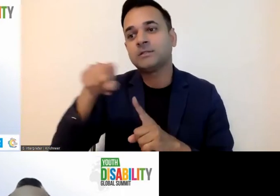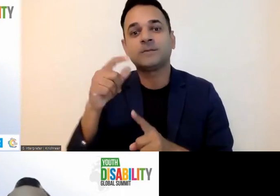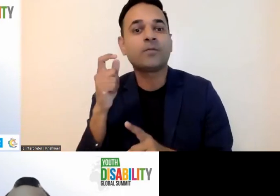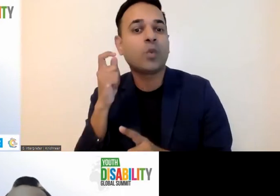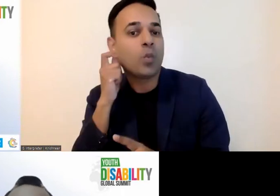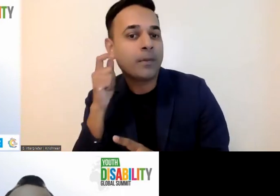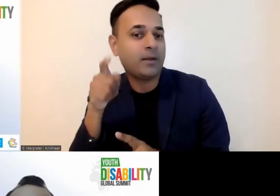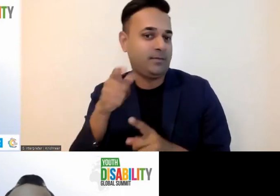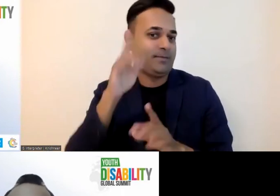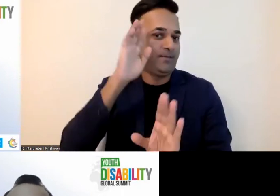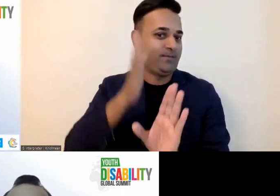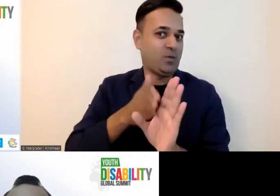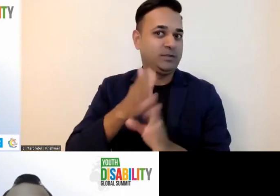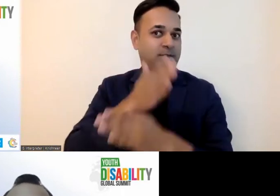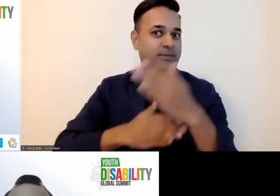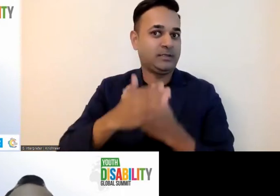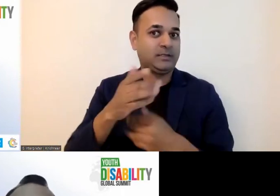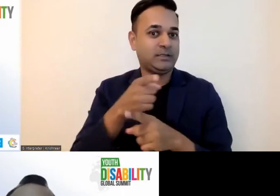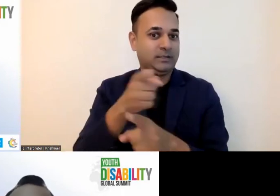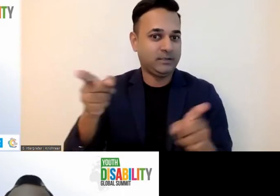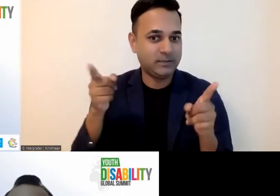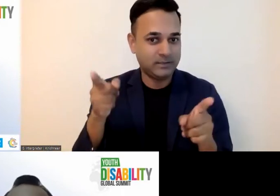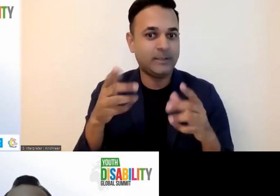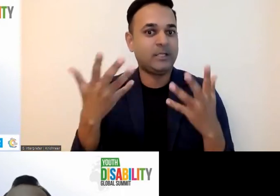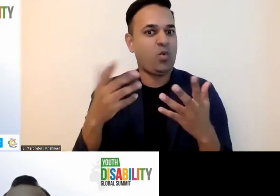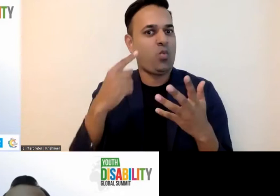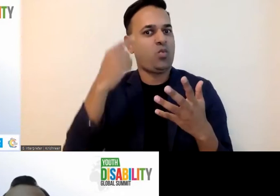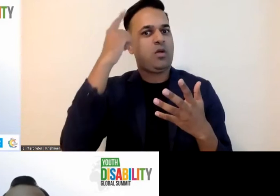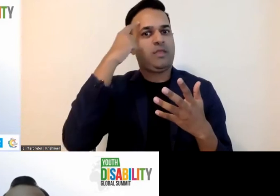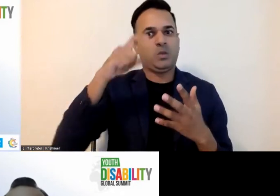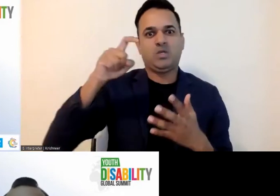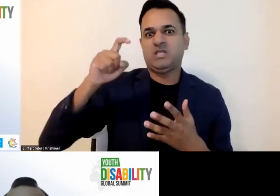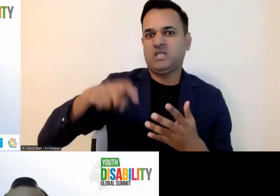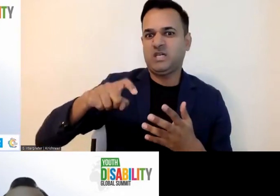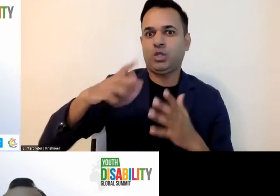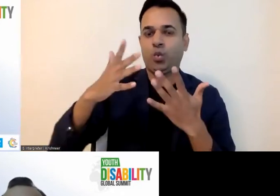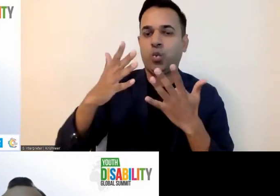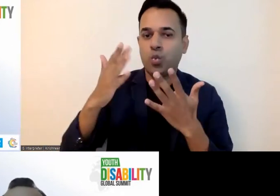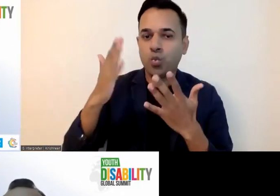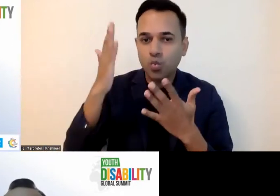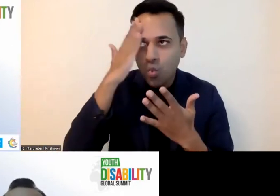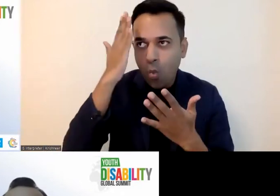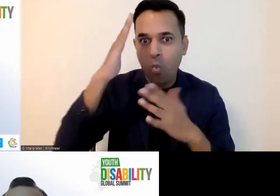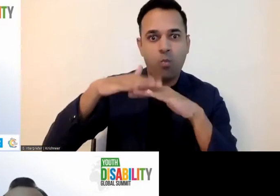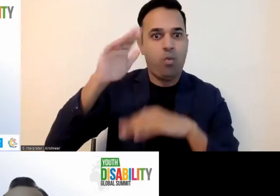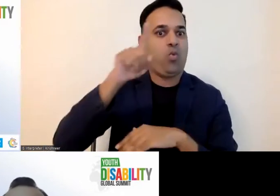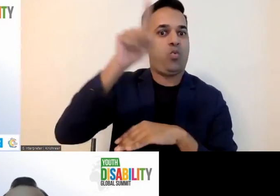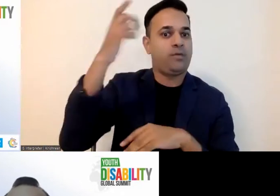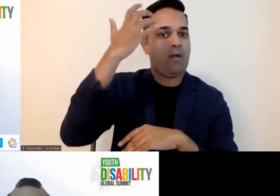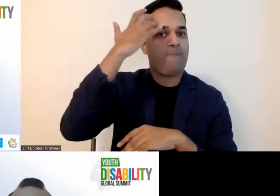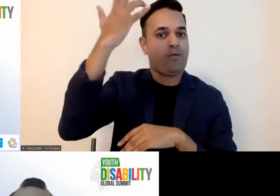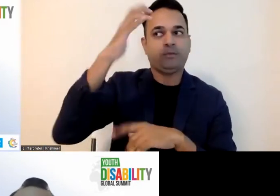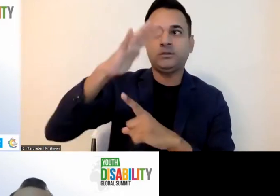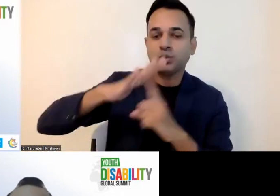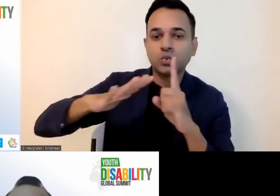as many as CRPD-based, community-based services programs. And the point you mentioned about the harassment and